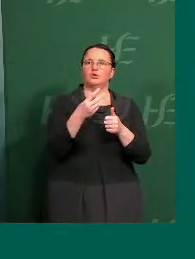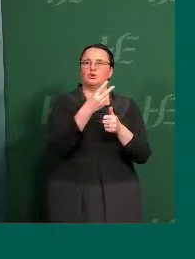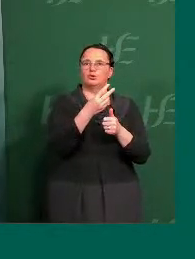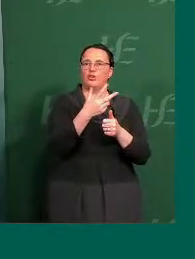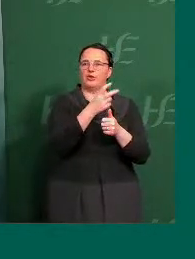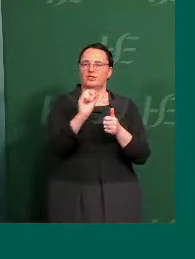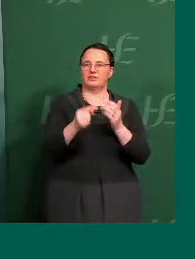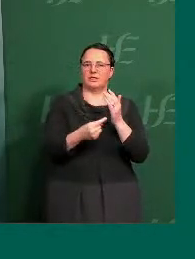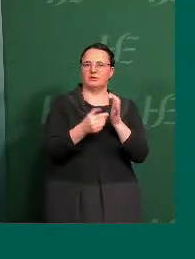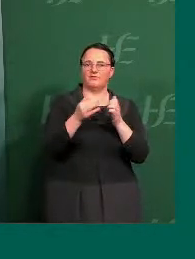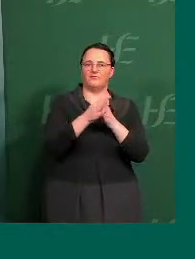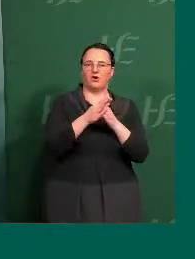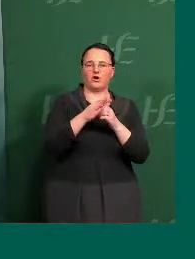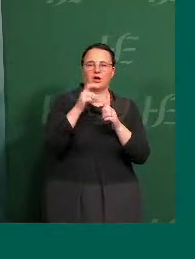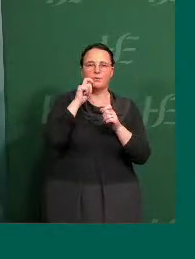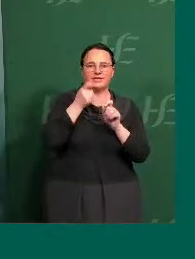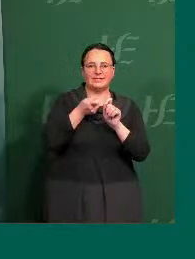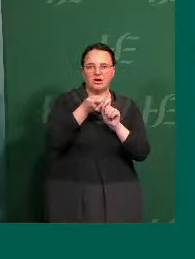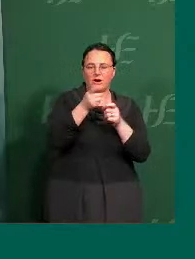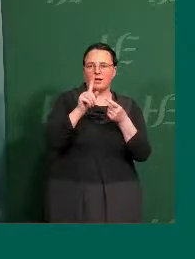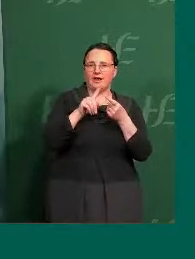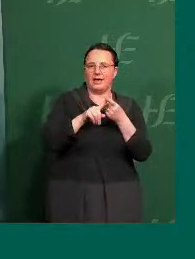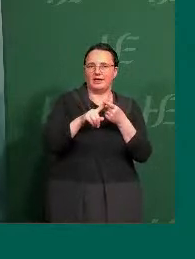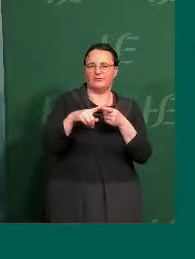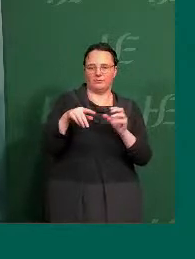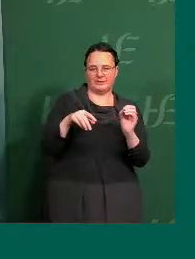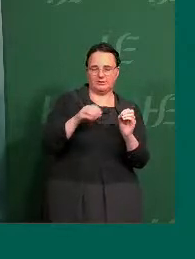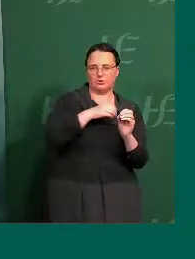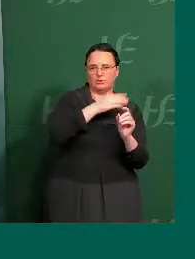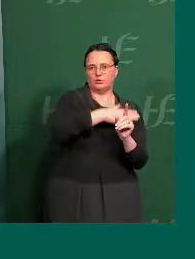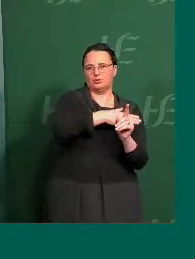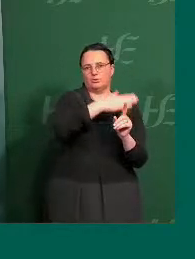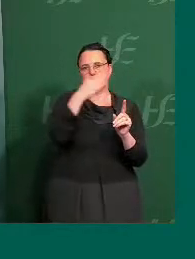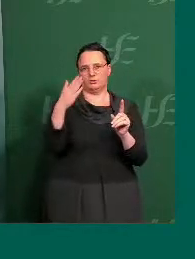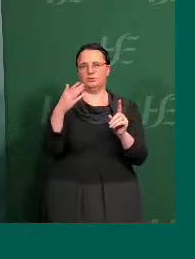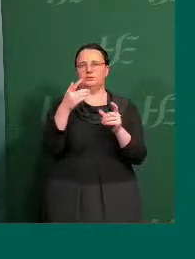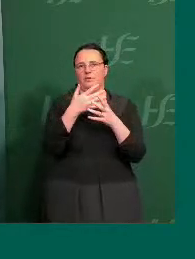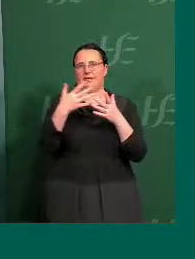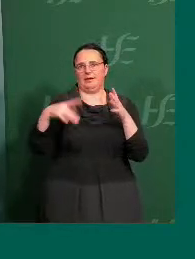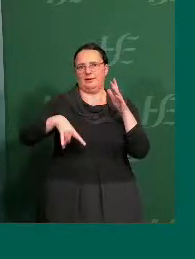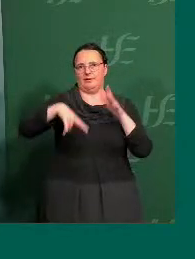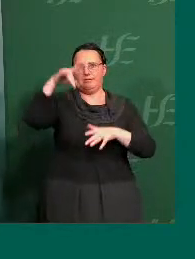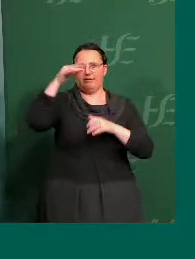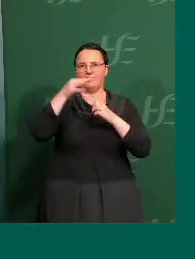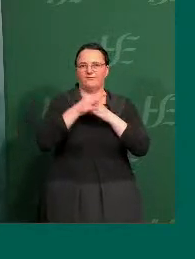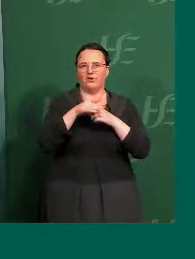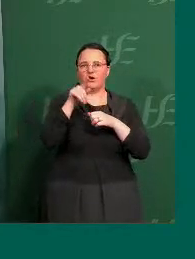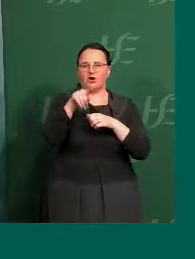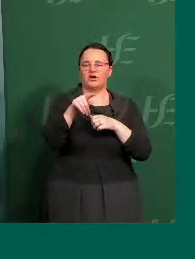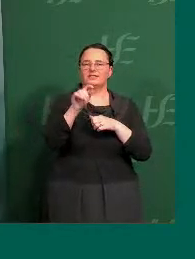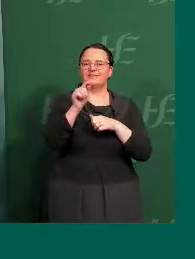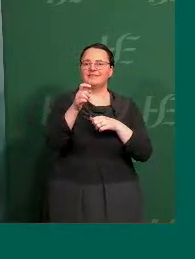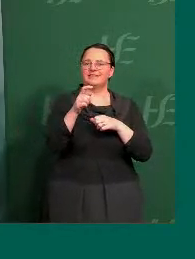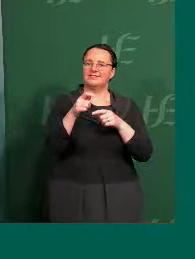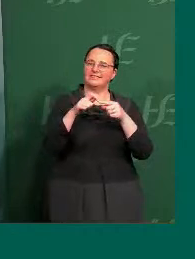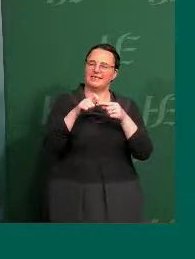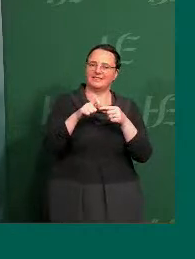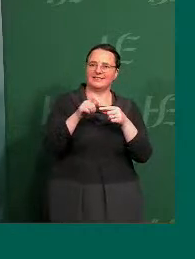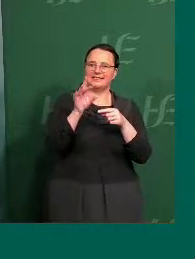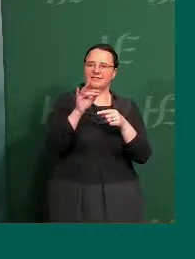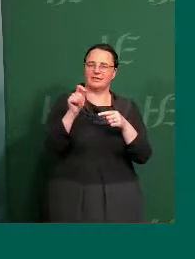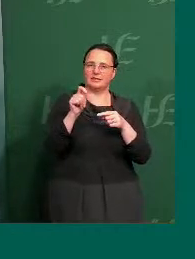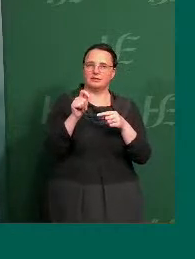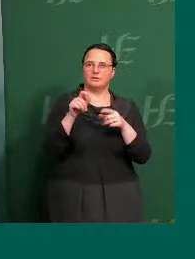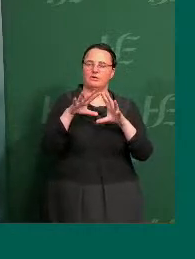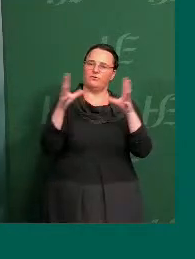on PCR, and from effectively 0 to 100,000 antigen test capacity. That's in terms of test kits. So that's per person, that's